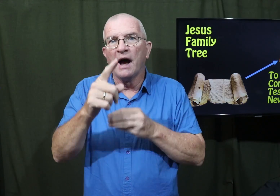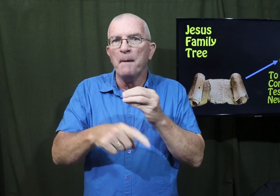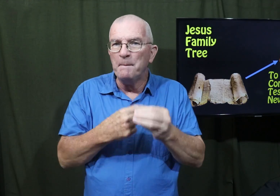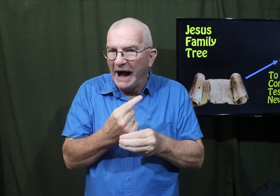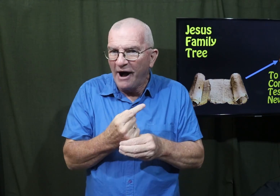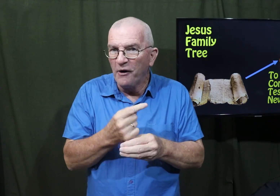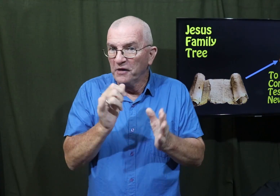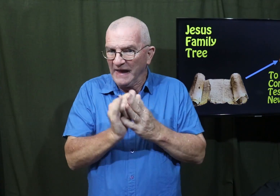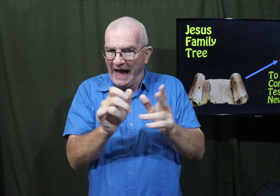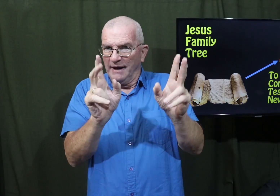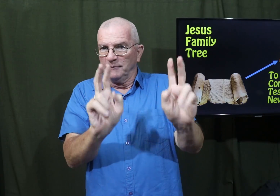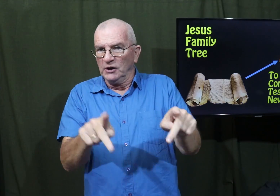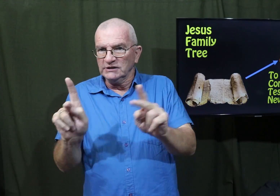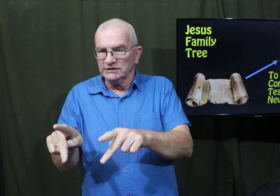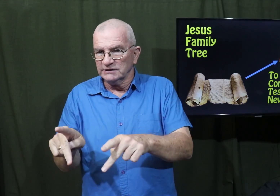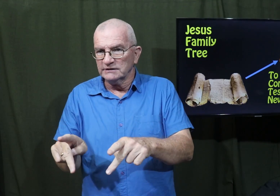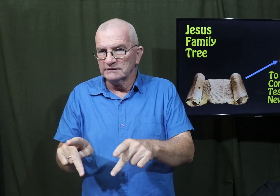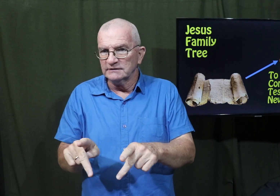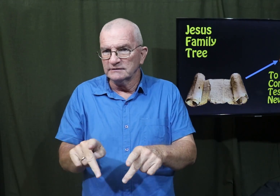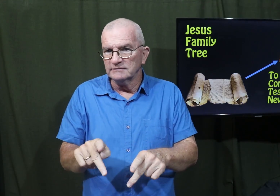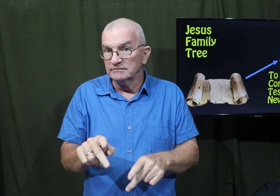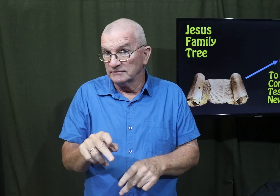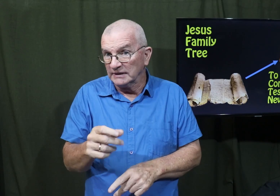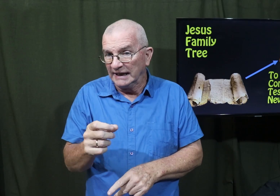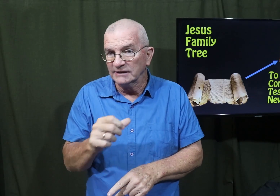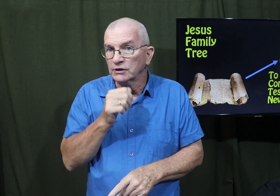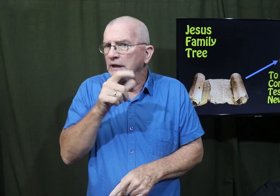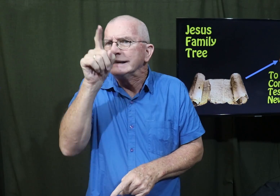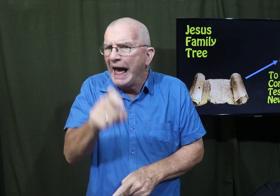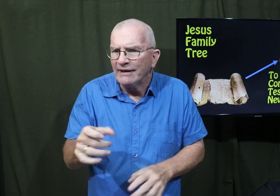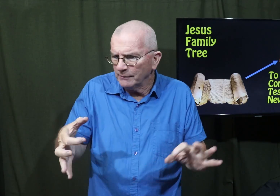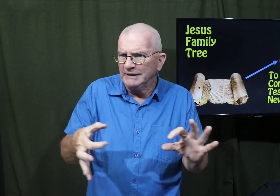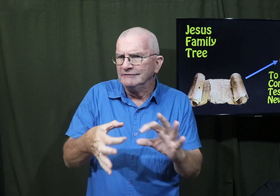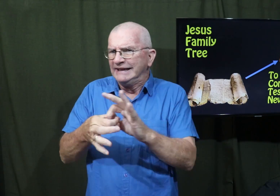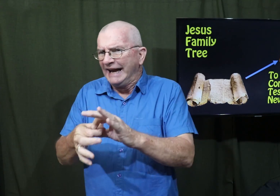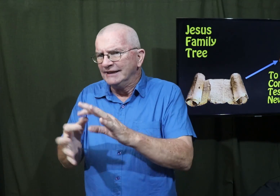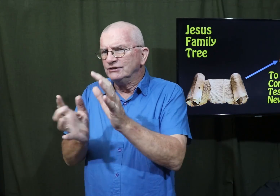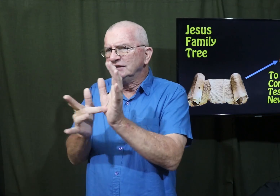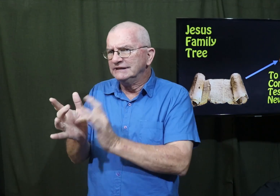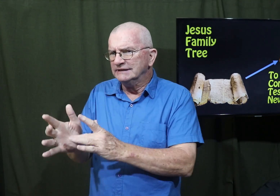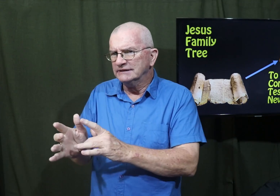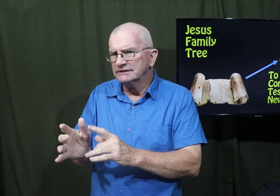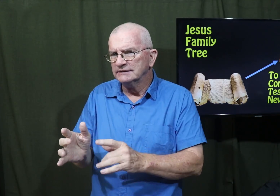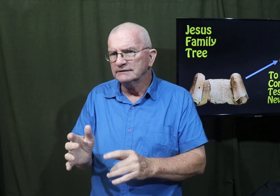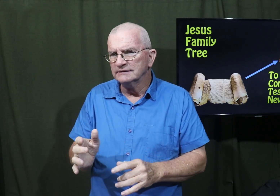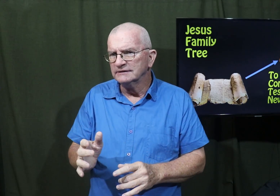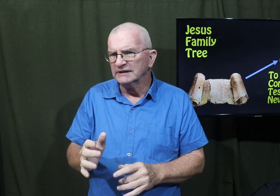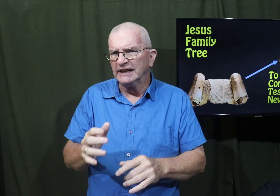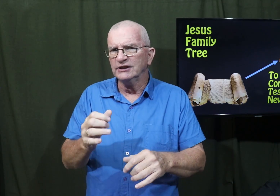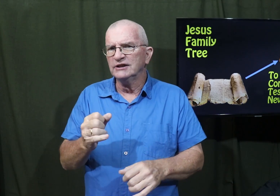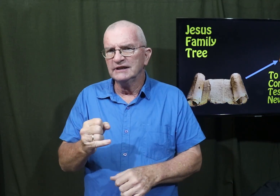we'll find out some information about that person okay doesn't have to be related to Jesus